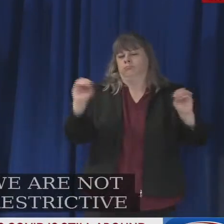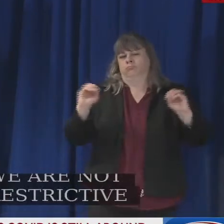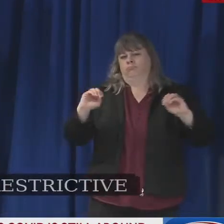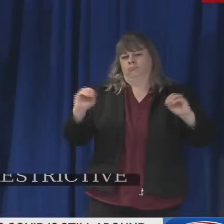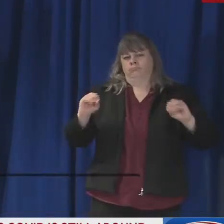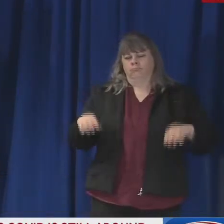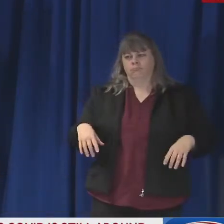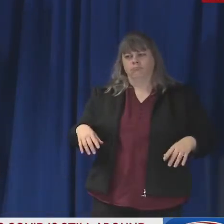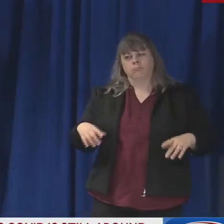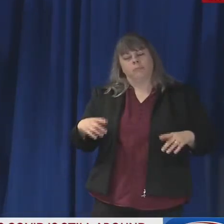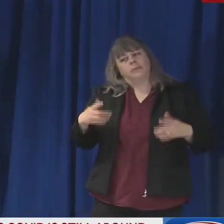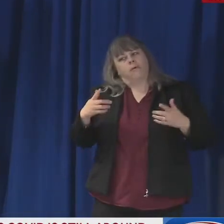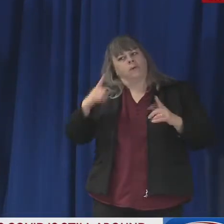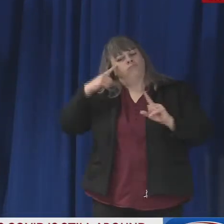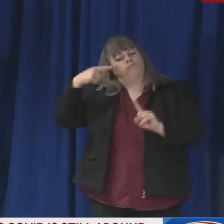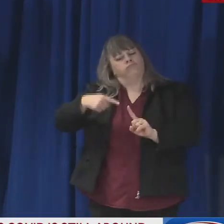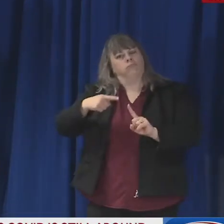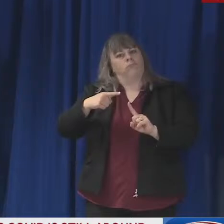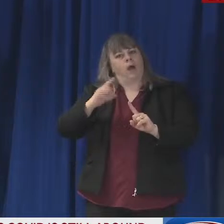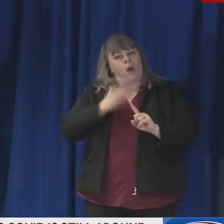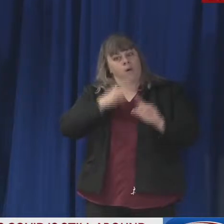and the safety and the messaging around the vaccines.